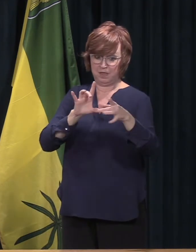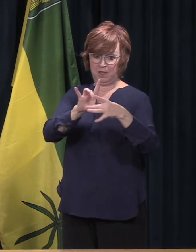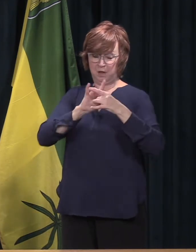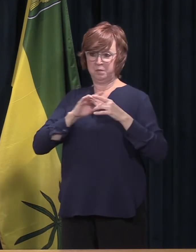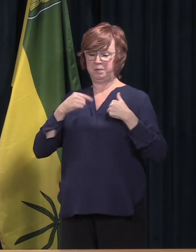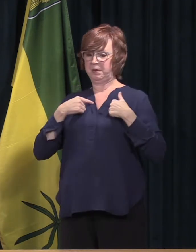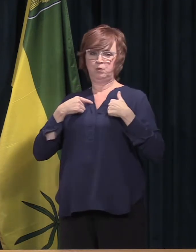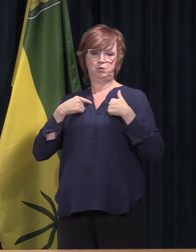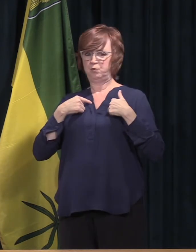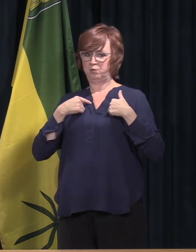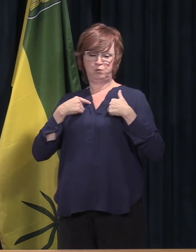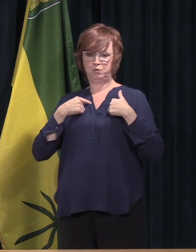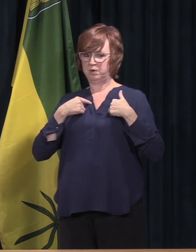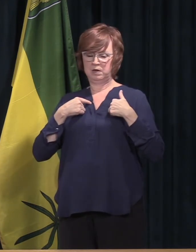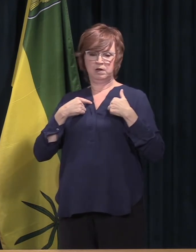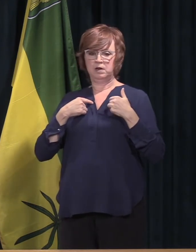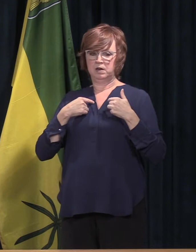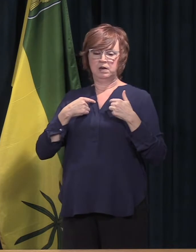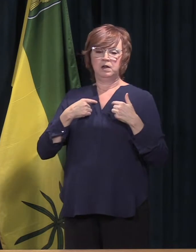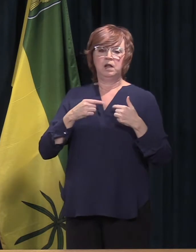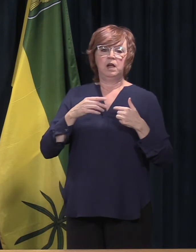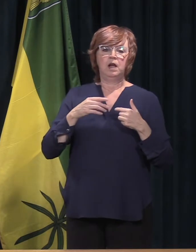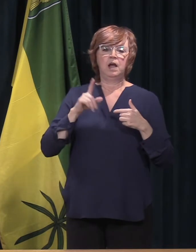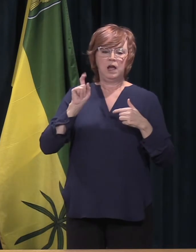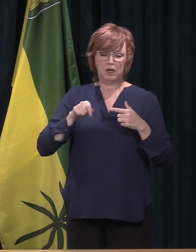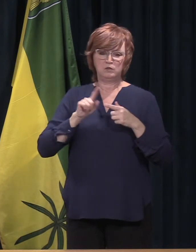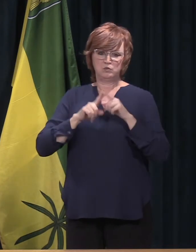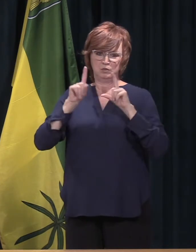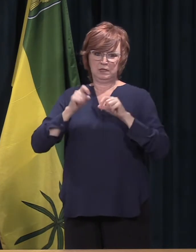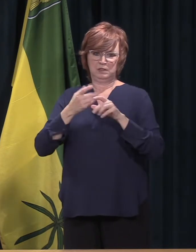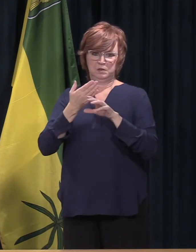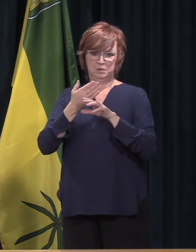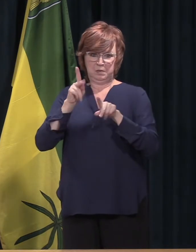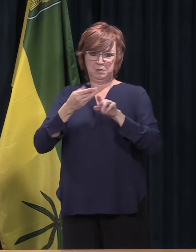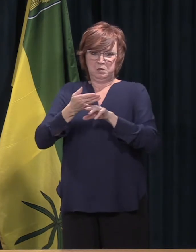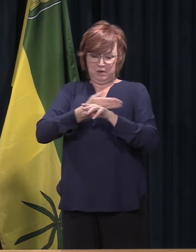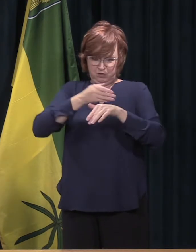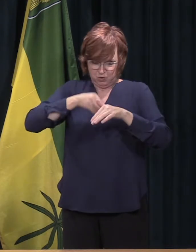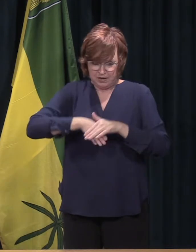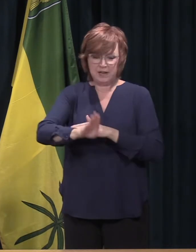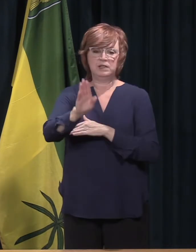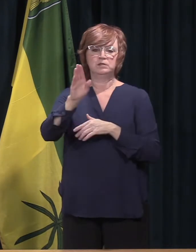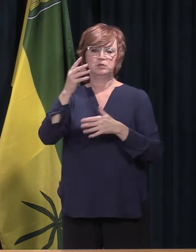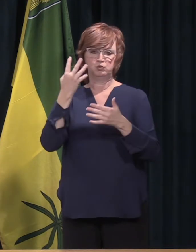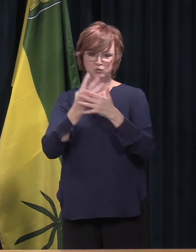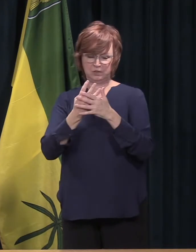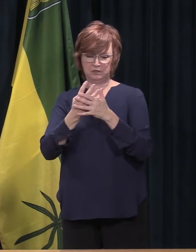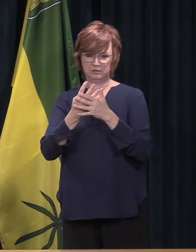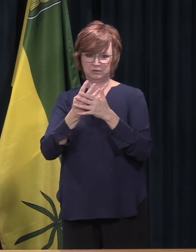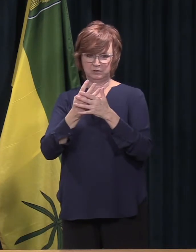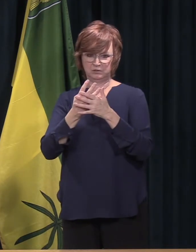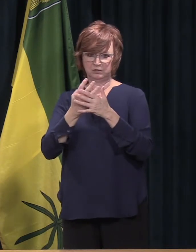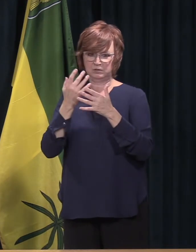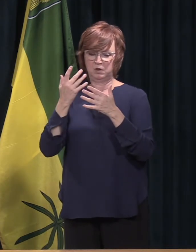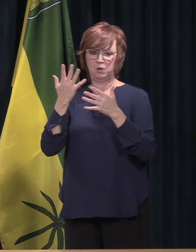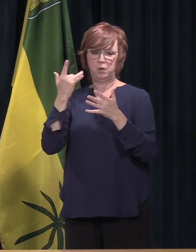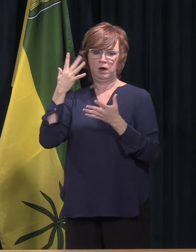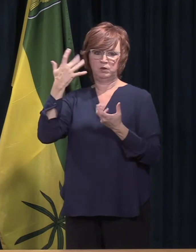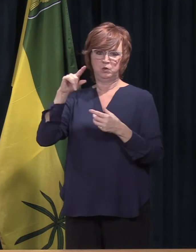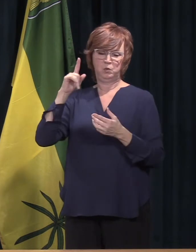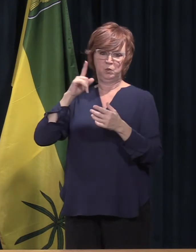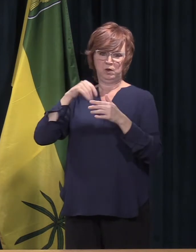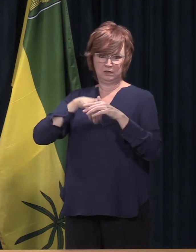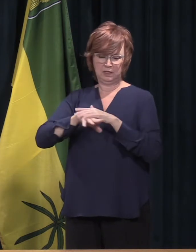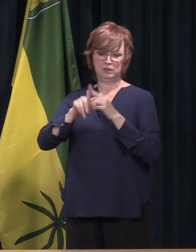protocols in place which are in place to screen people before they visit. But having said that, once someone is in a correction facility, if